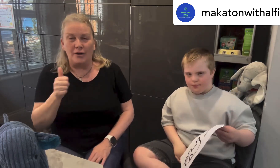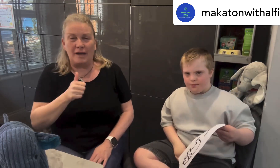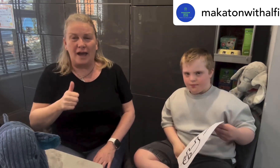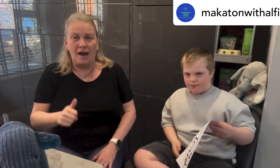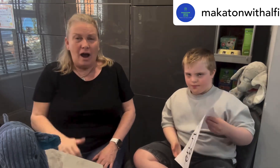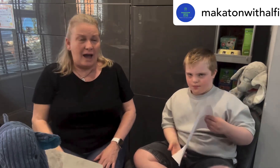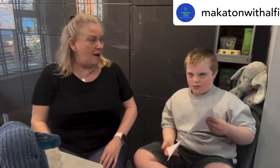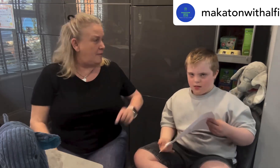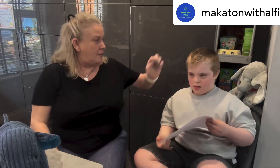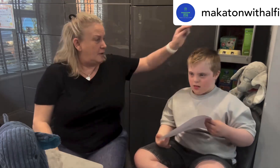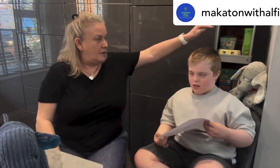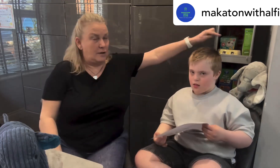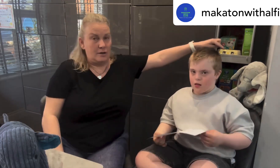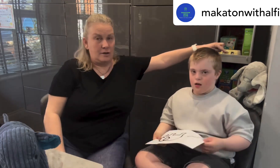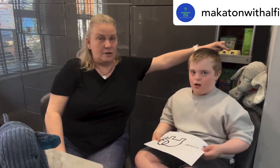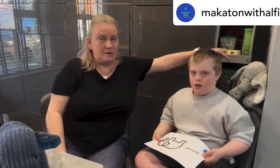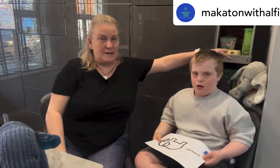Okay. Alf, who's this?